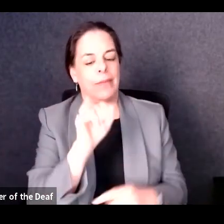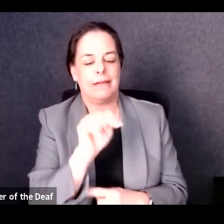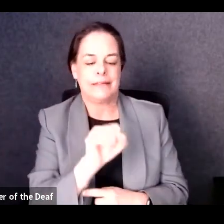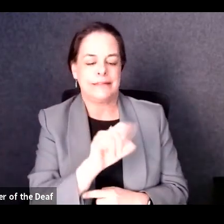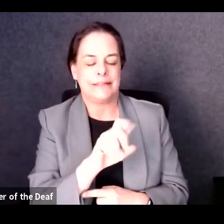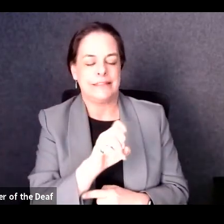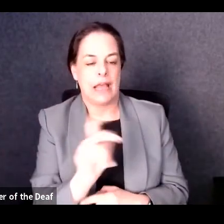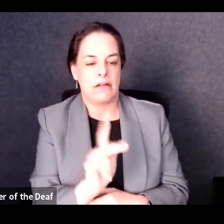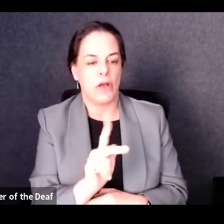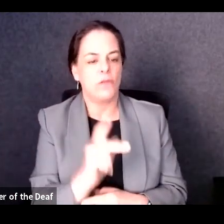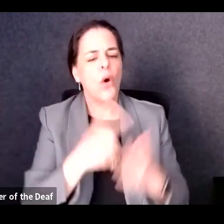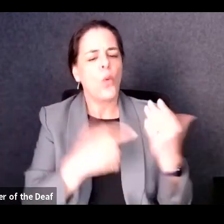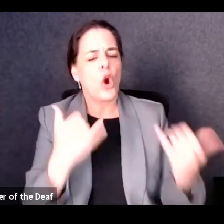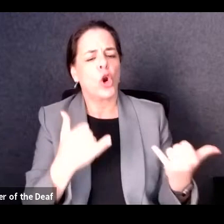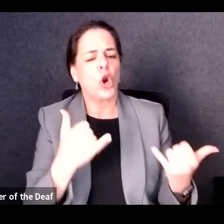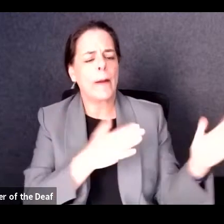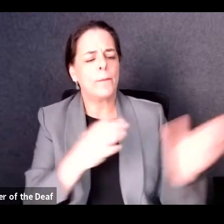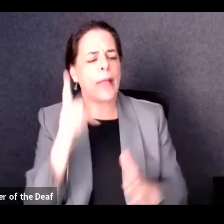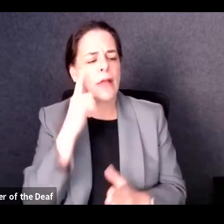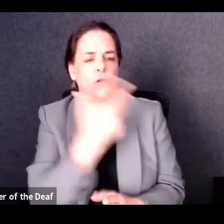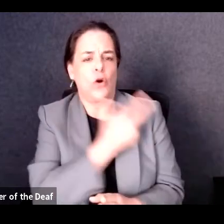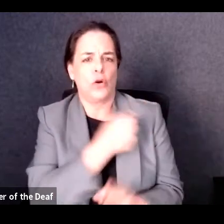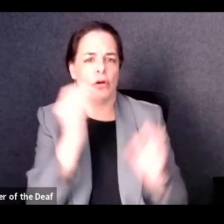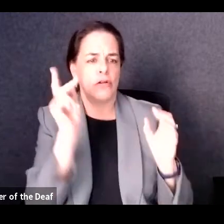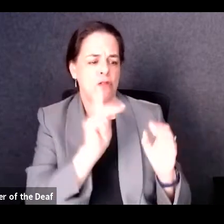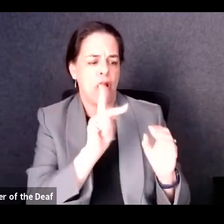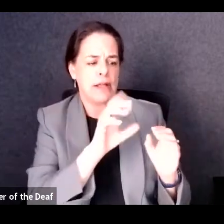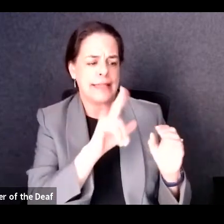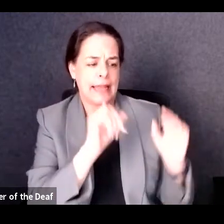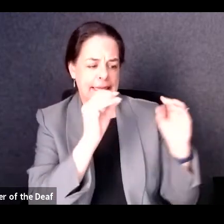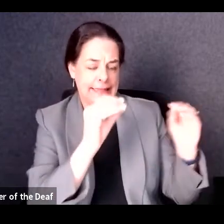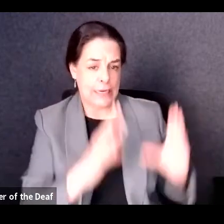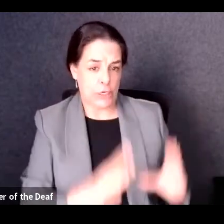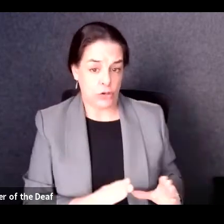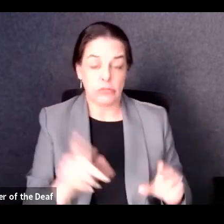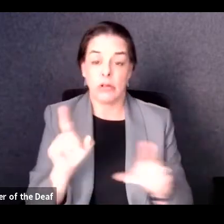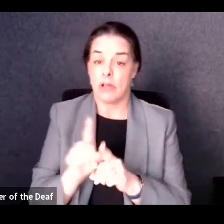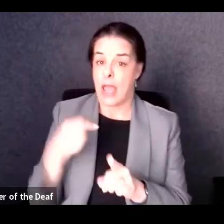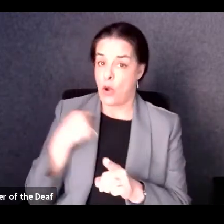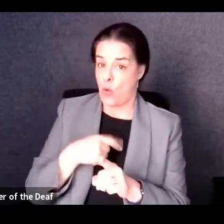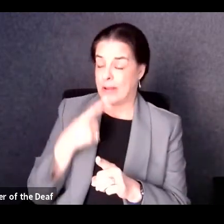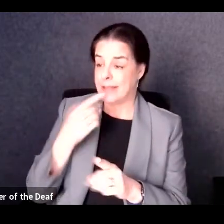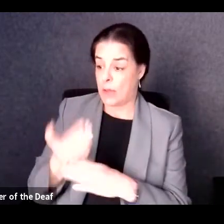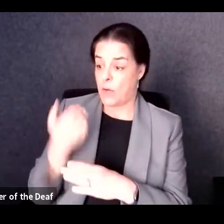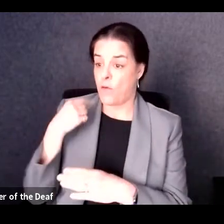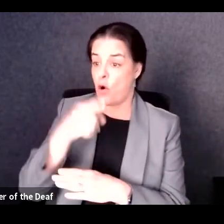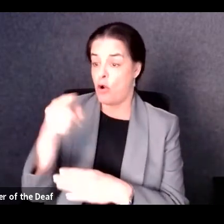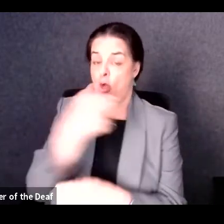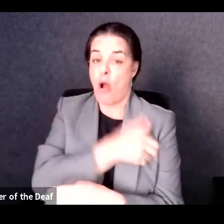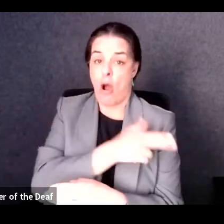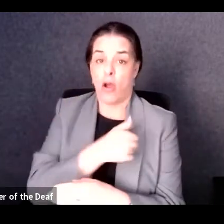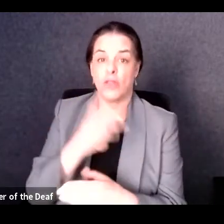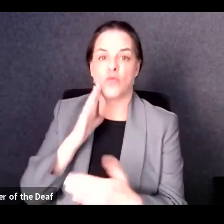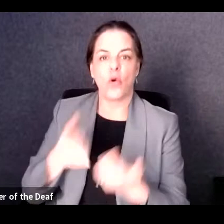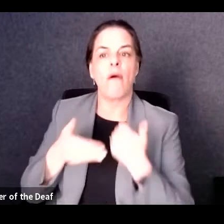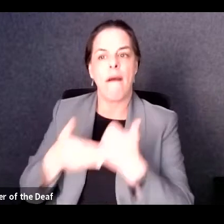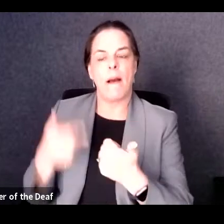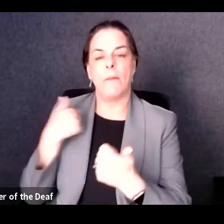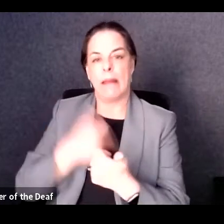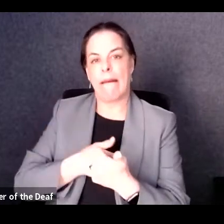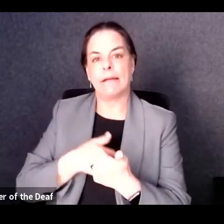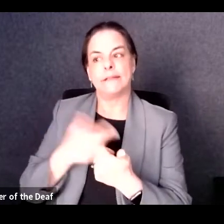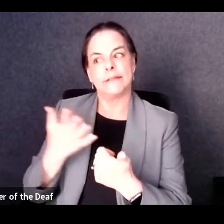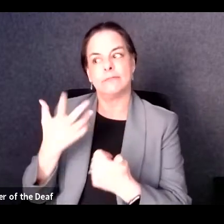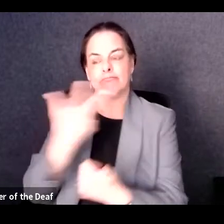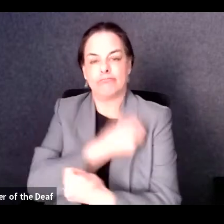for immunizing Knox County teachers? As we said before, our hospital partners are helping us get our Knox County teachers vaccinated, and that's